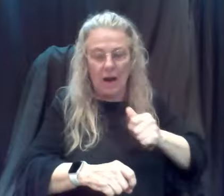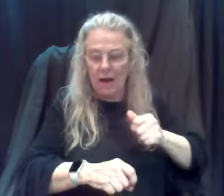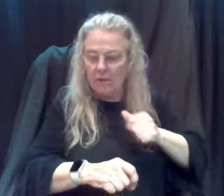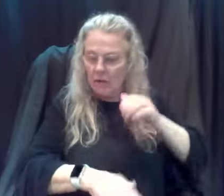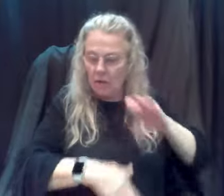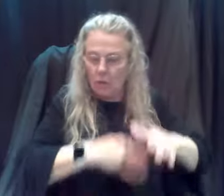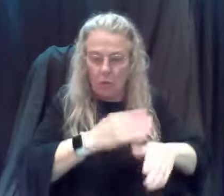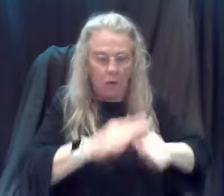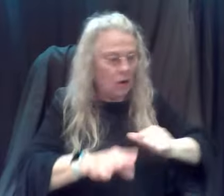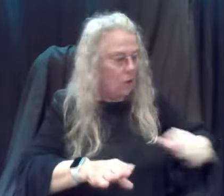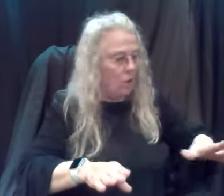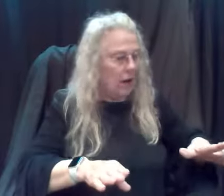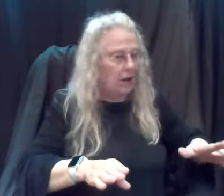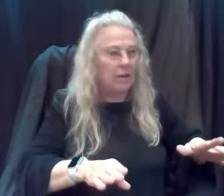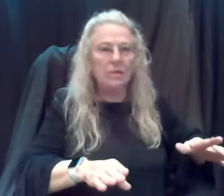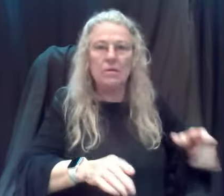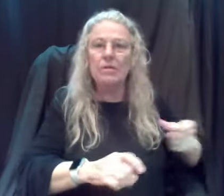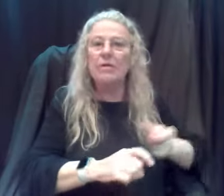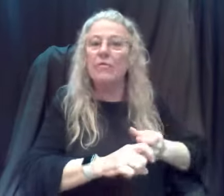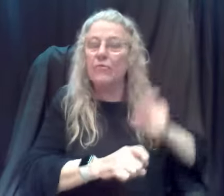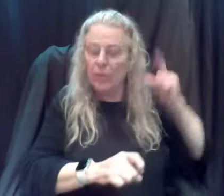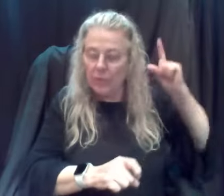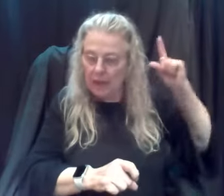walk away from him.